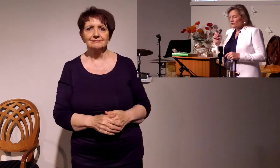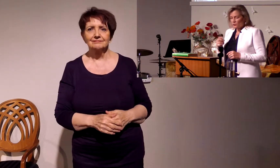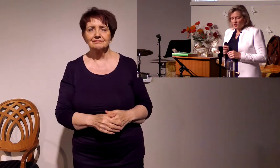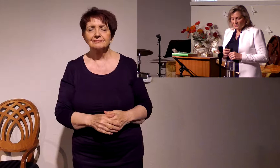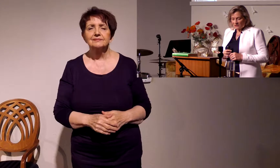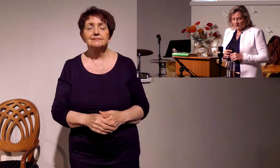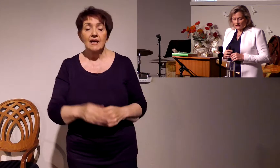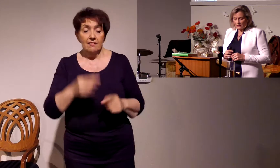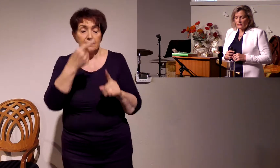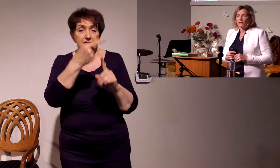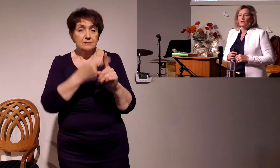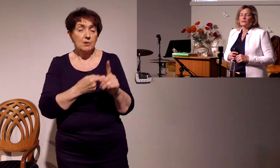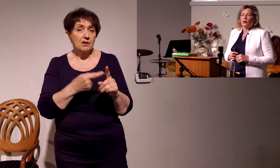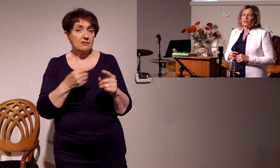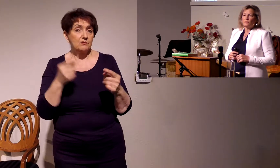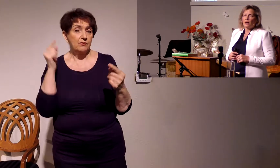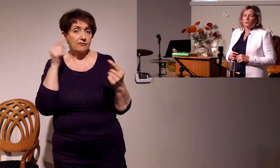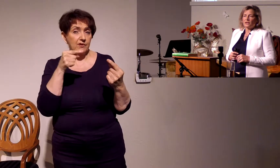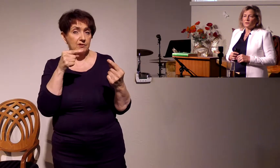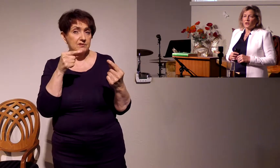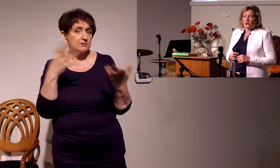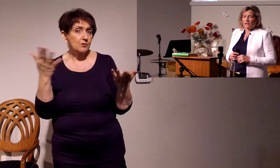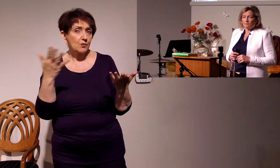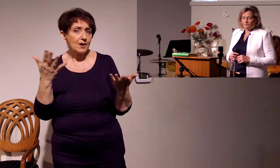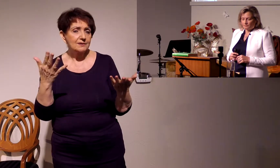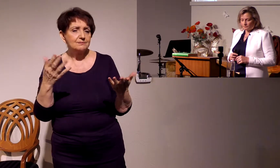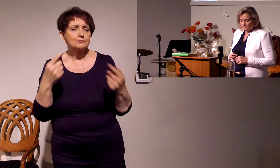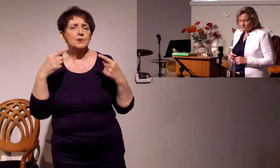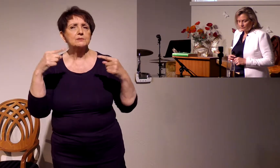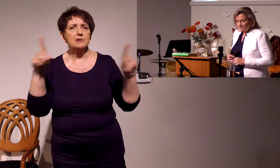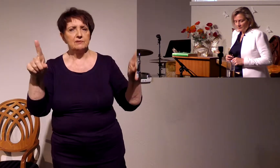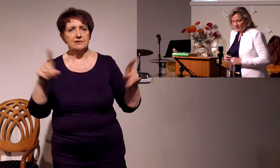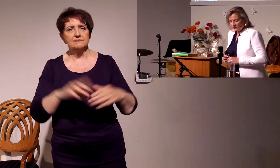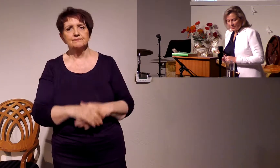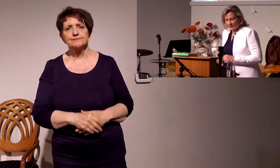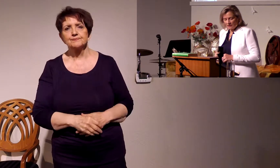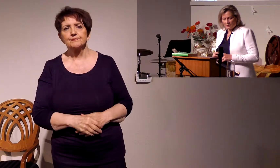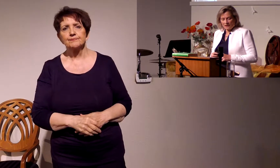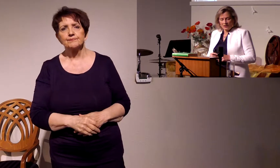this month we're specifically talking about prosperity.